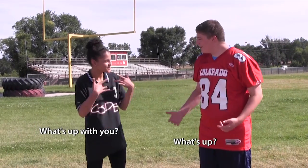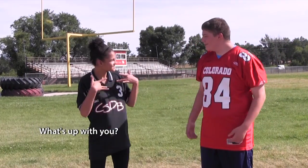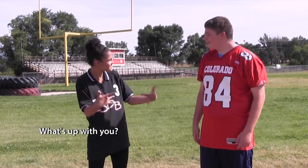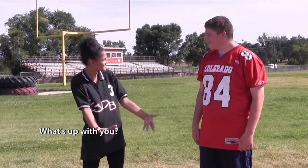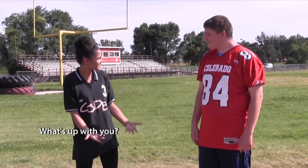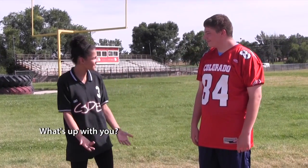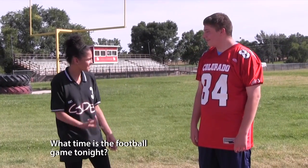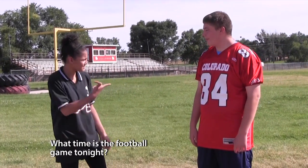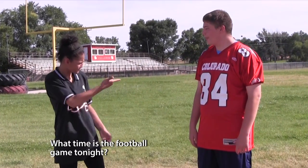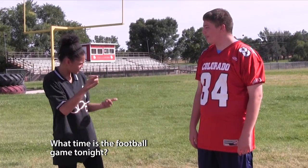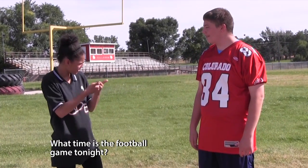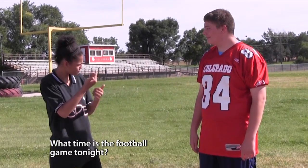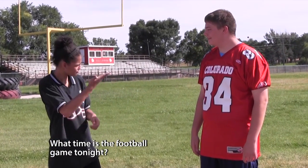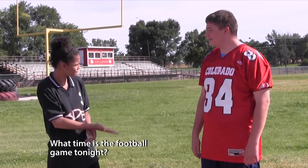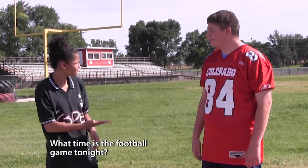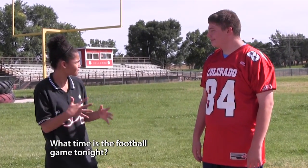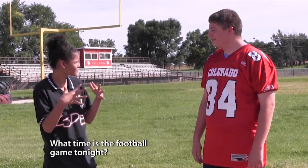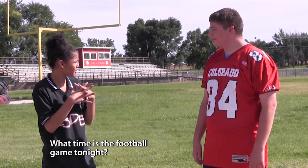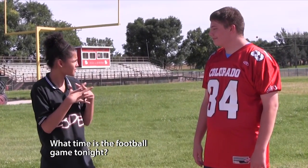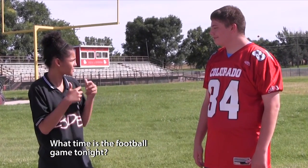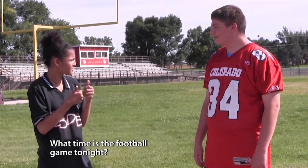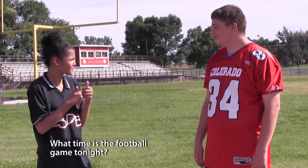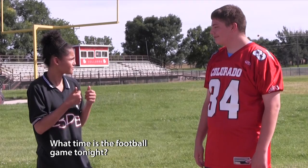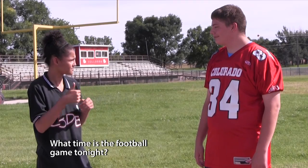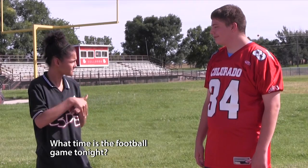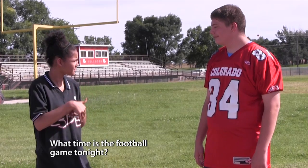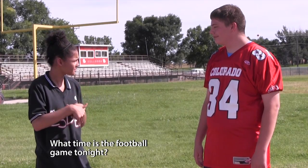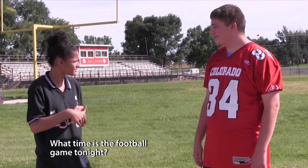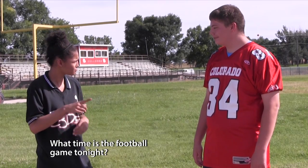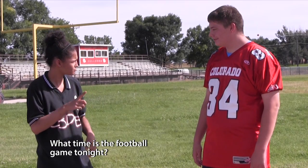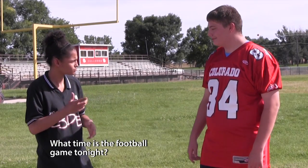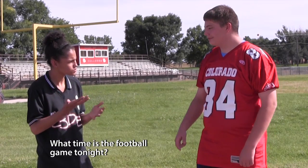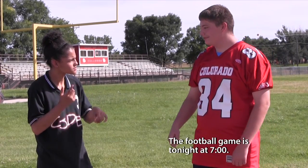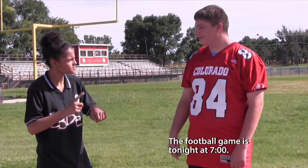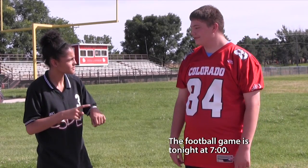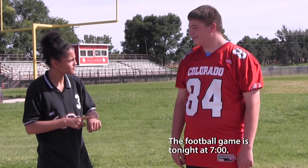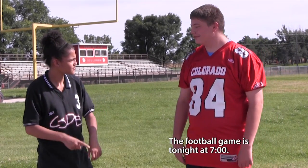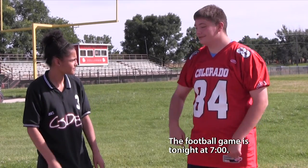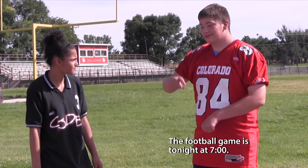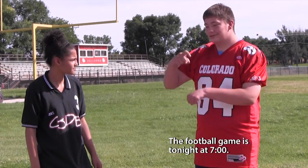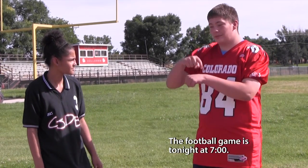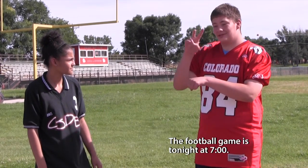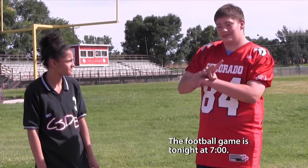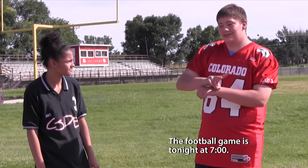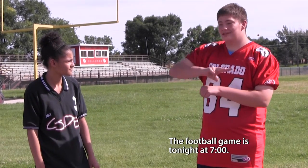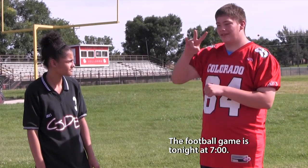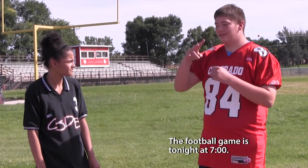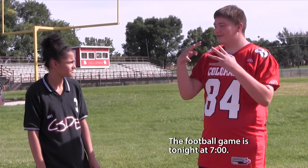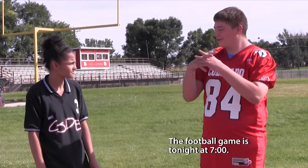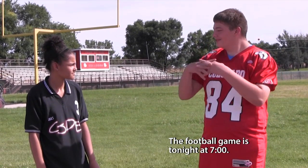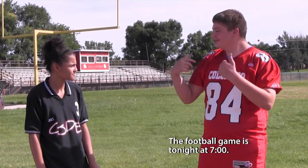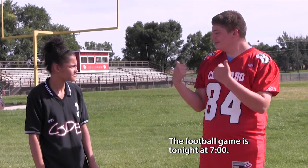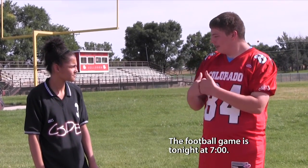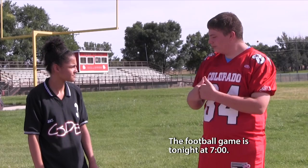What's up? What's up with you? What time is the football game tonight? The football game